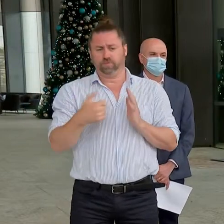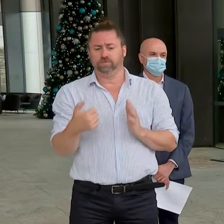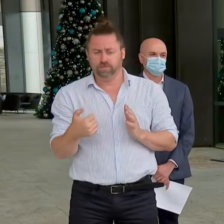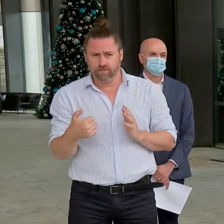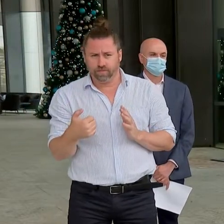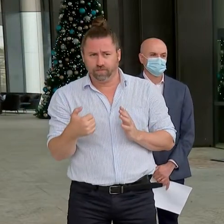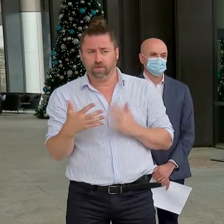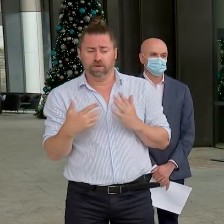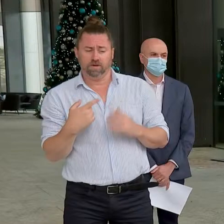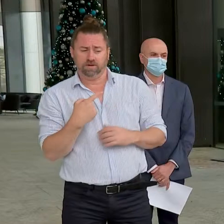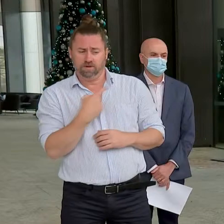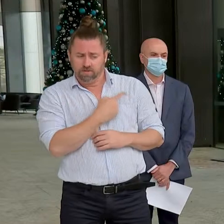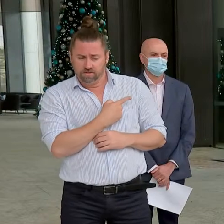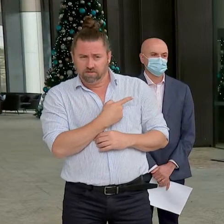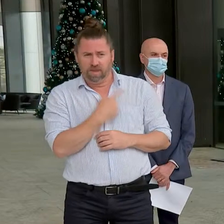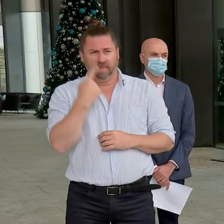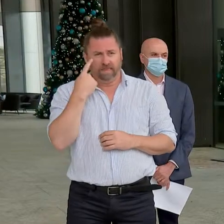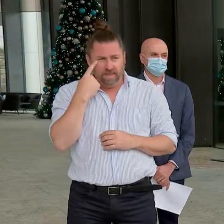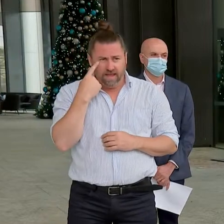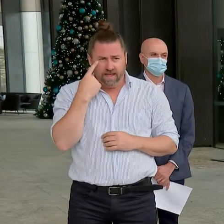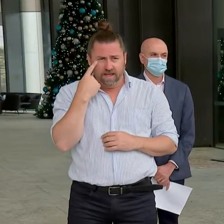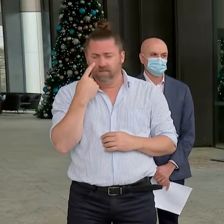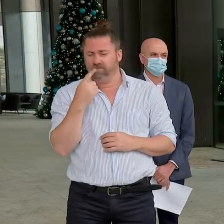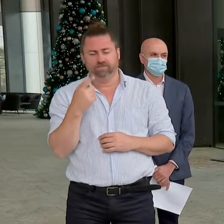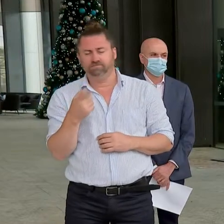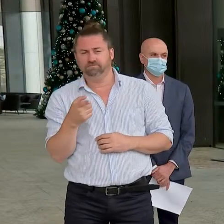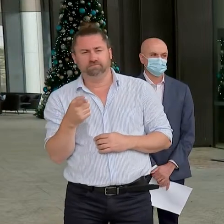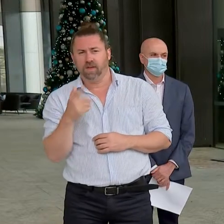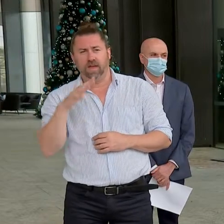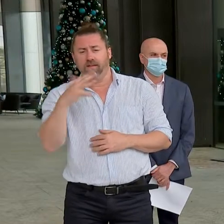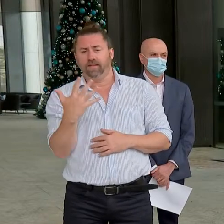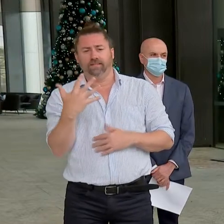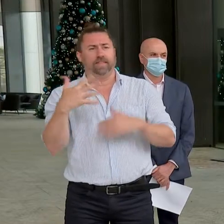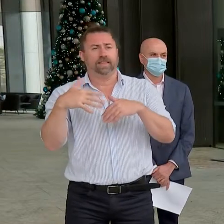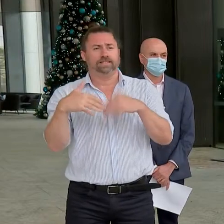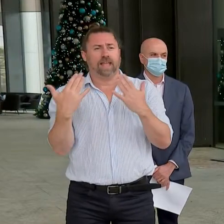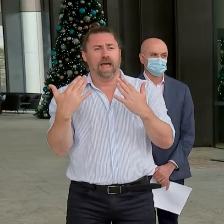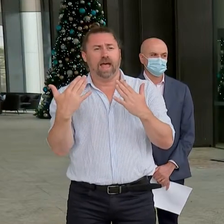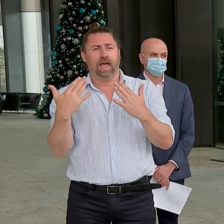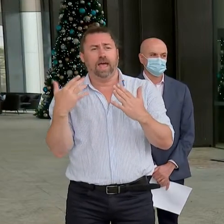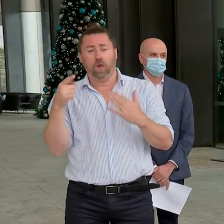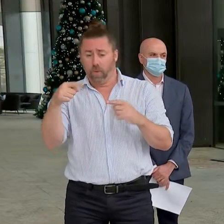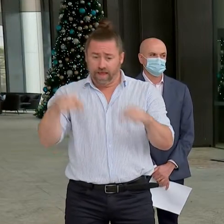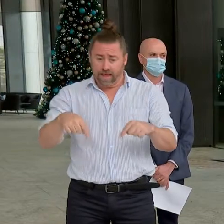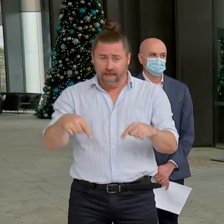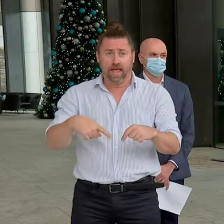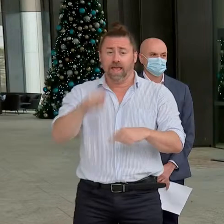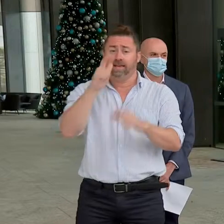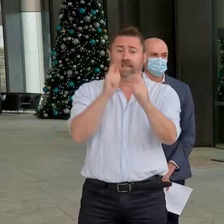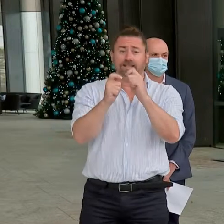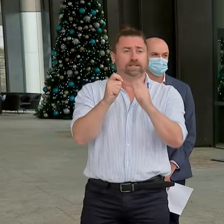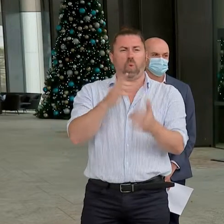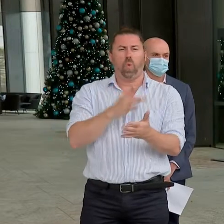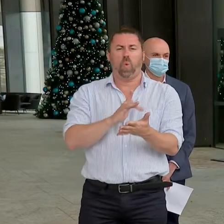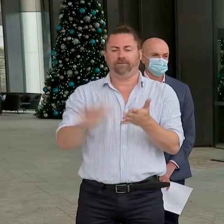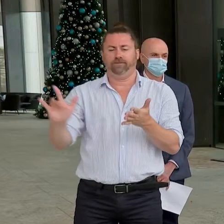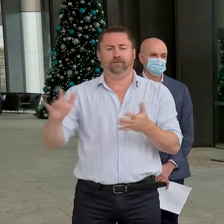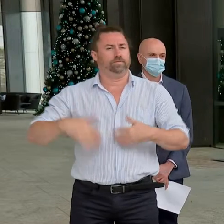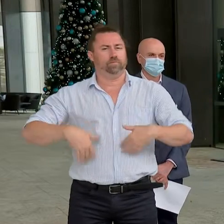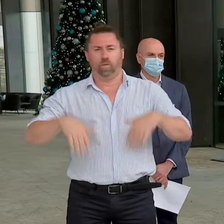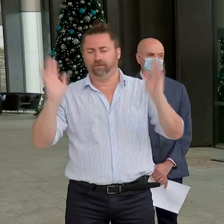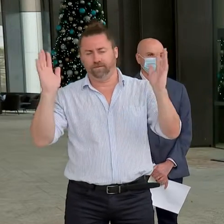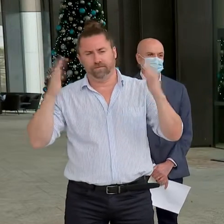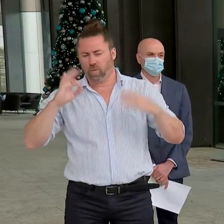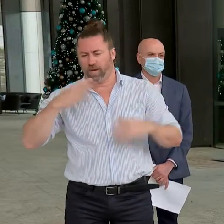Officer advised us that we no longer need to continue these tests. And that means immediately, starting